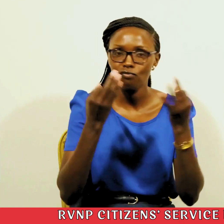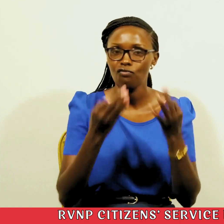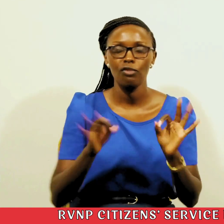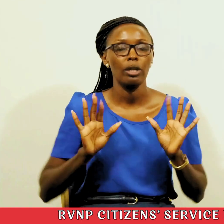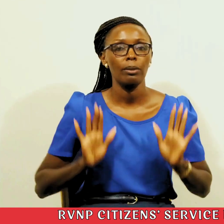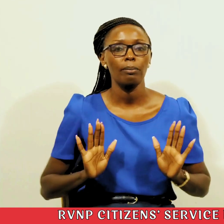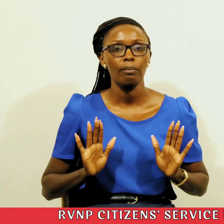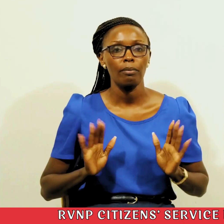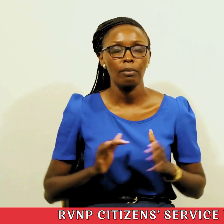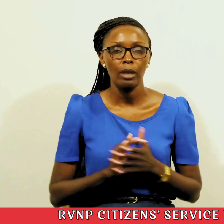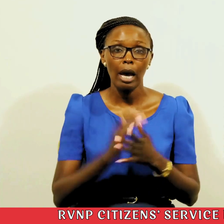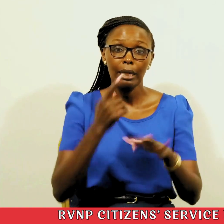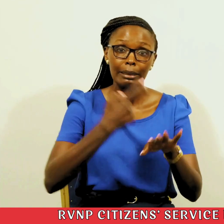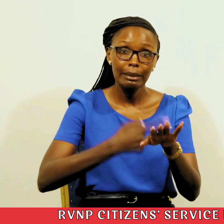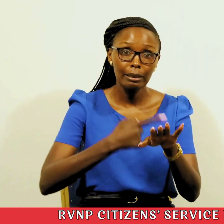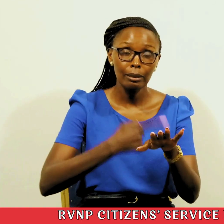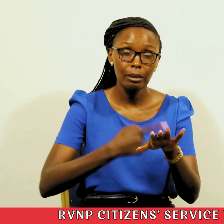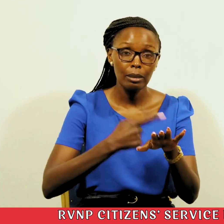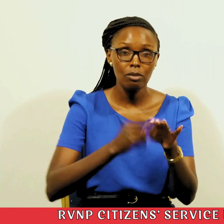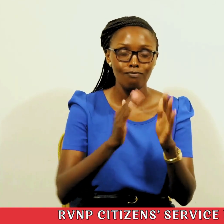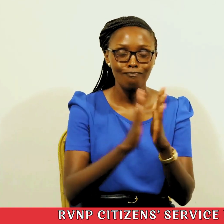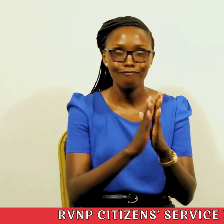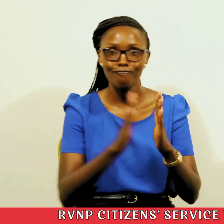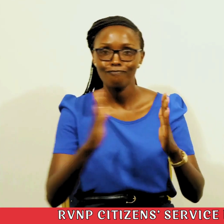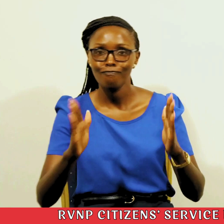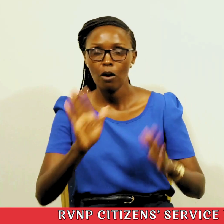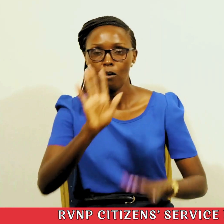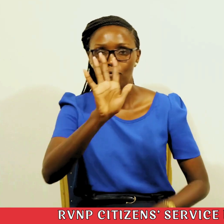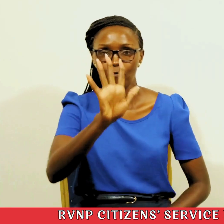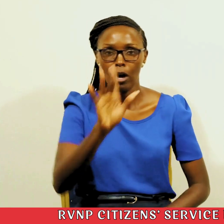The timeline is 5 days.